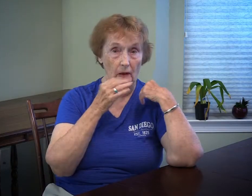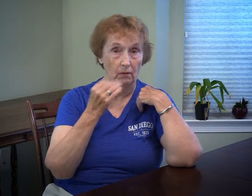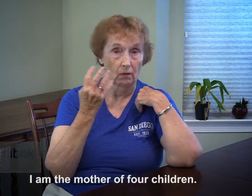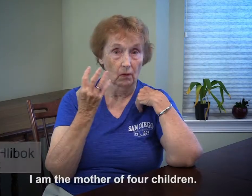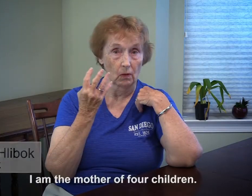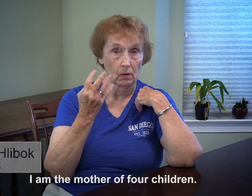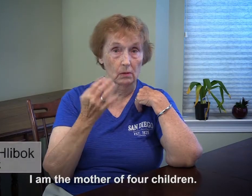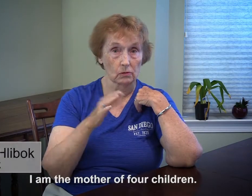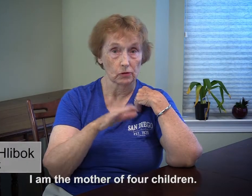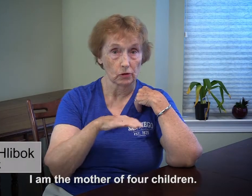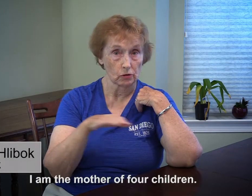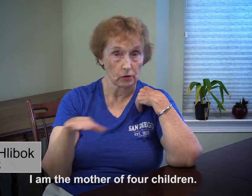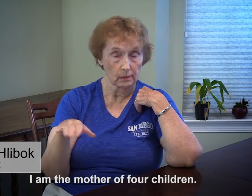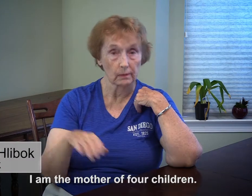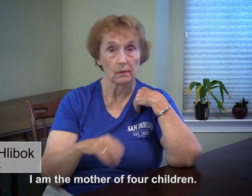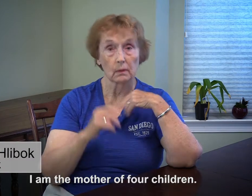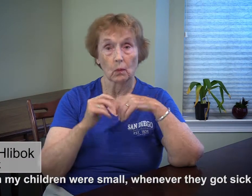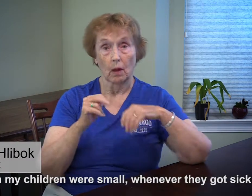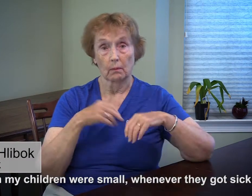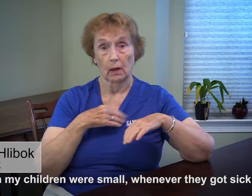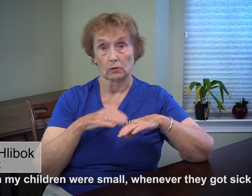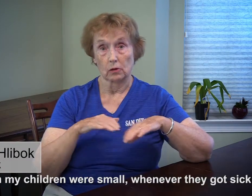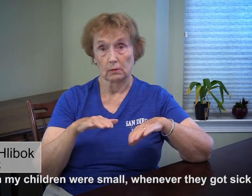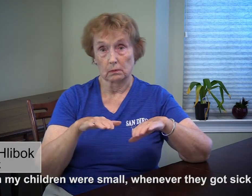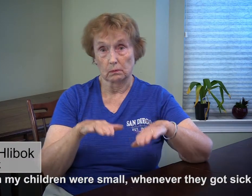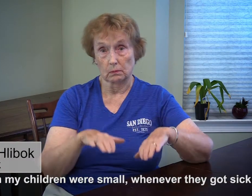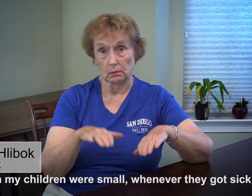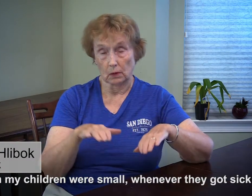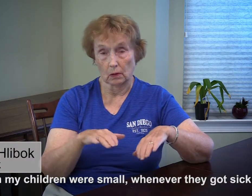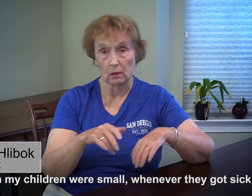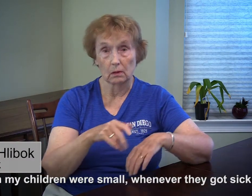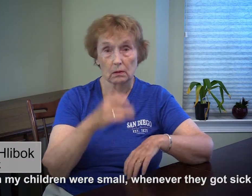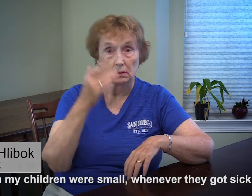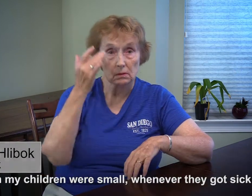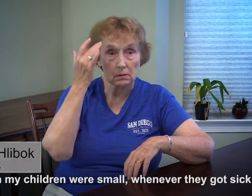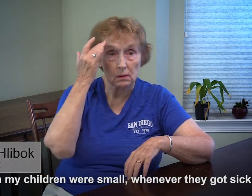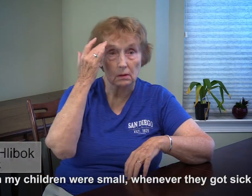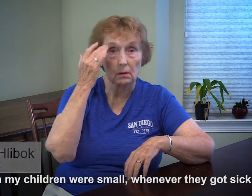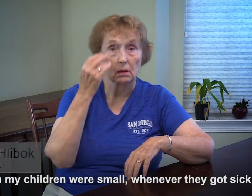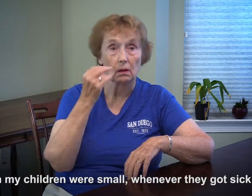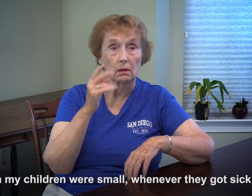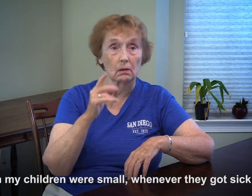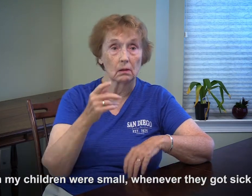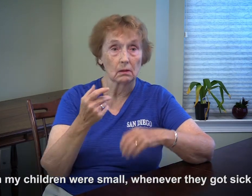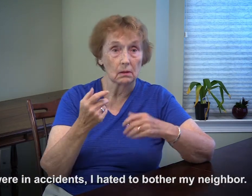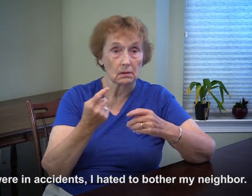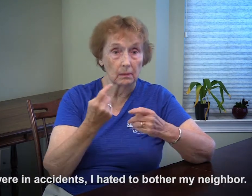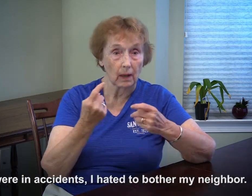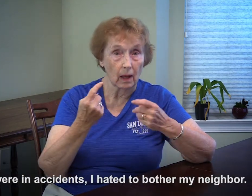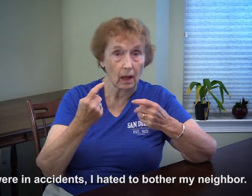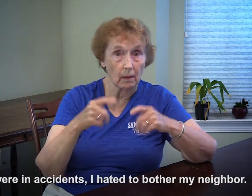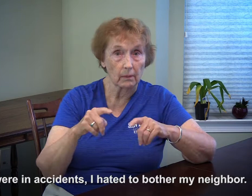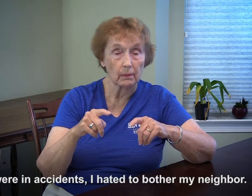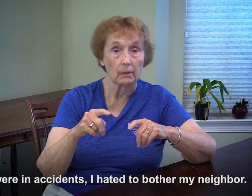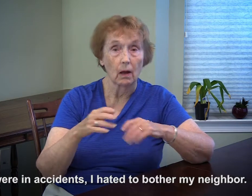I am the mother of four children. When my children were small, whenever they got sick or were in accidents,